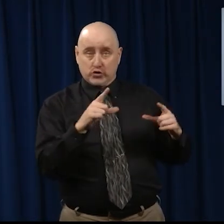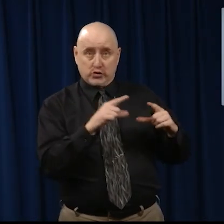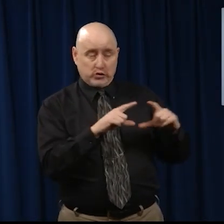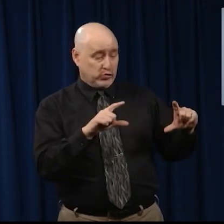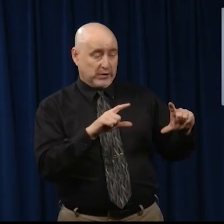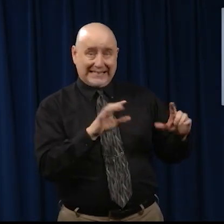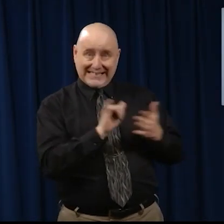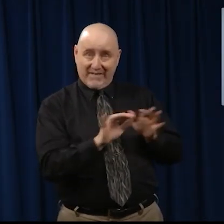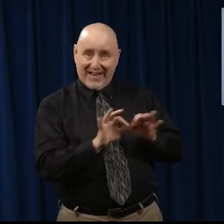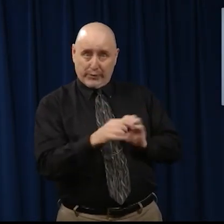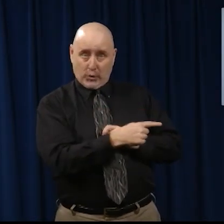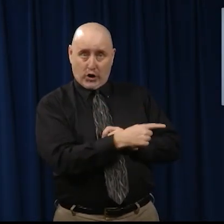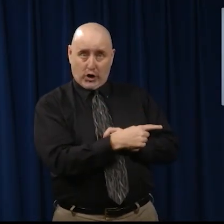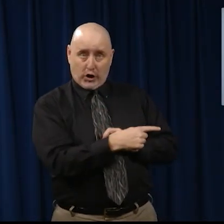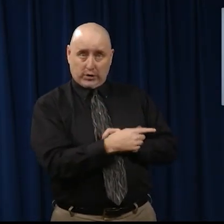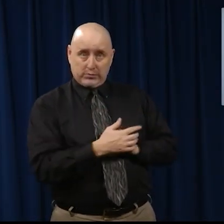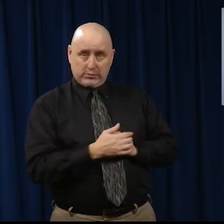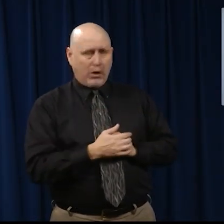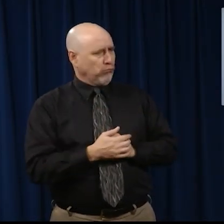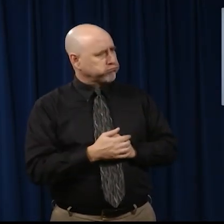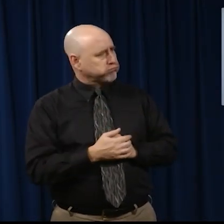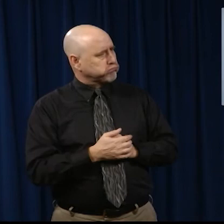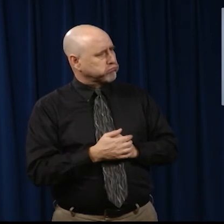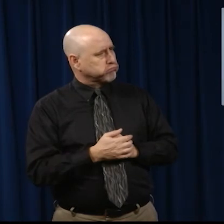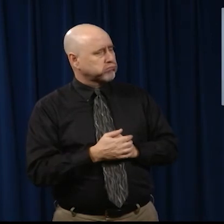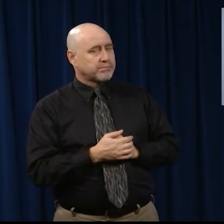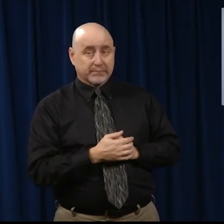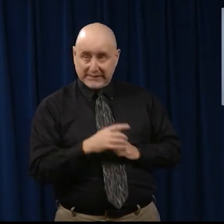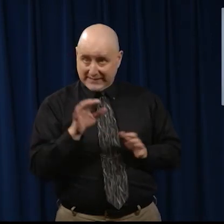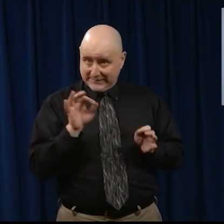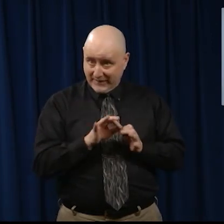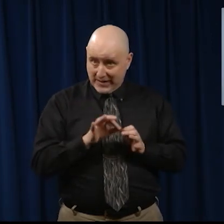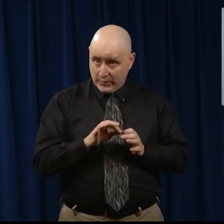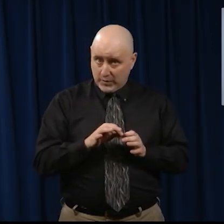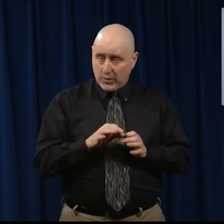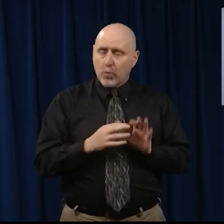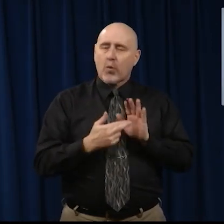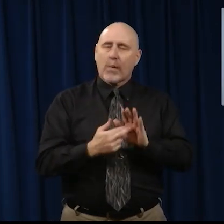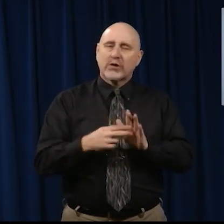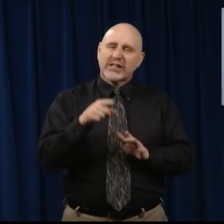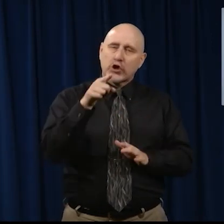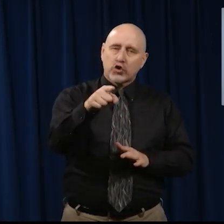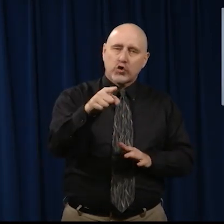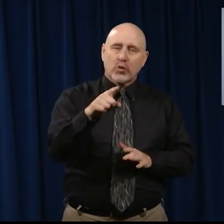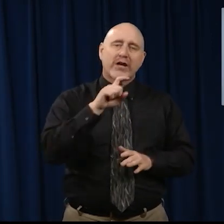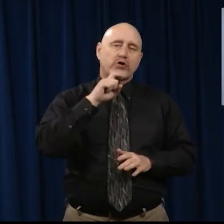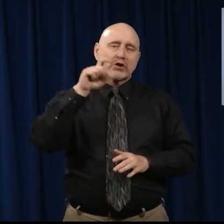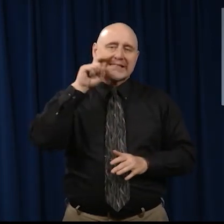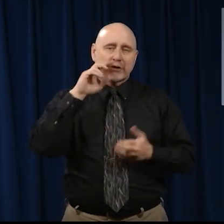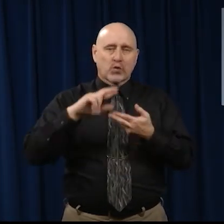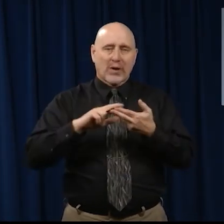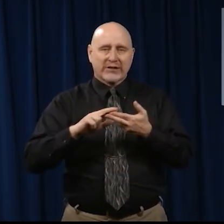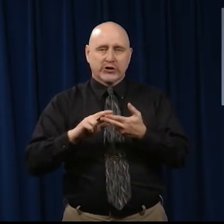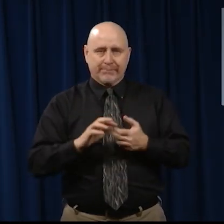this $20 bill valuable? You'd say absolutely. This $20 bill is going to represent you and your sexual